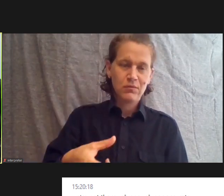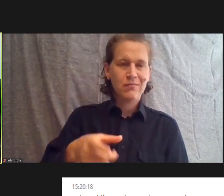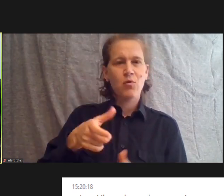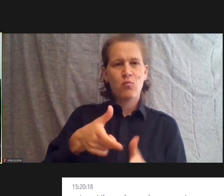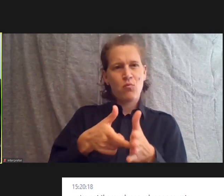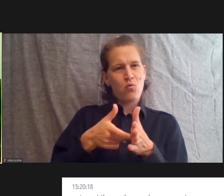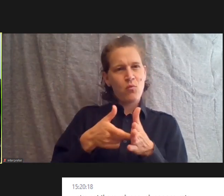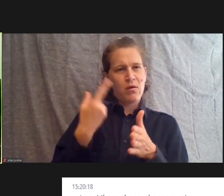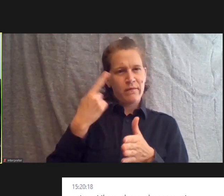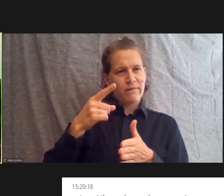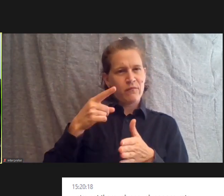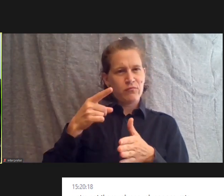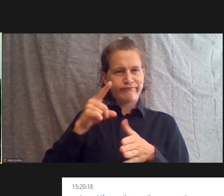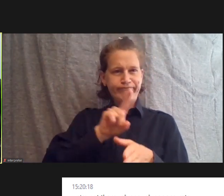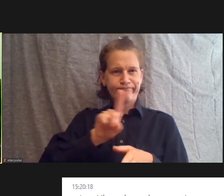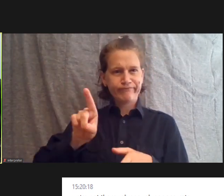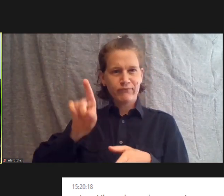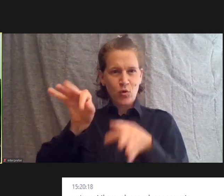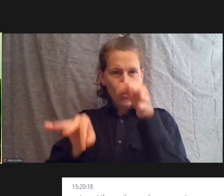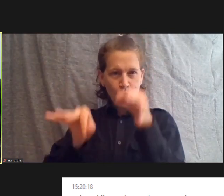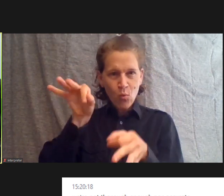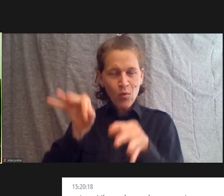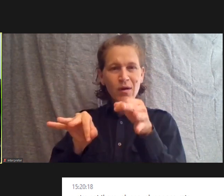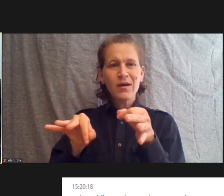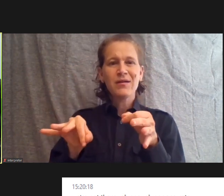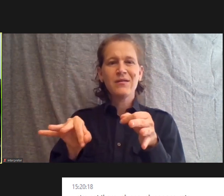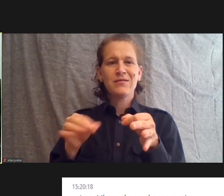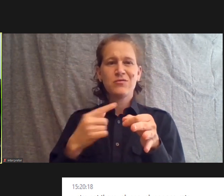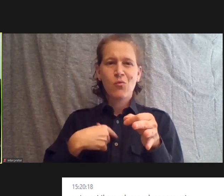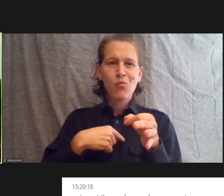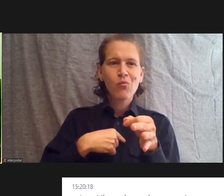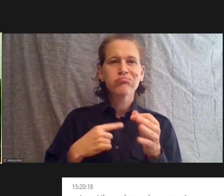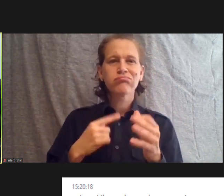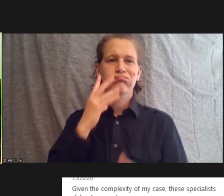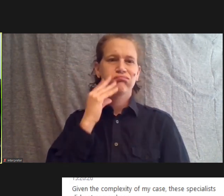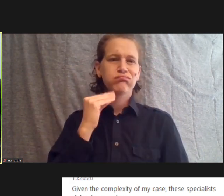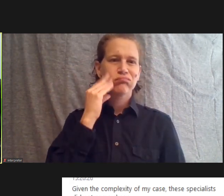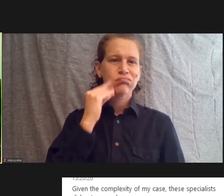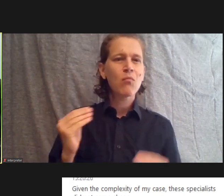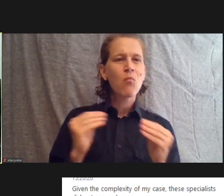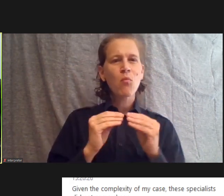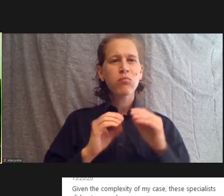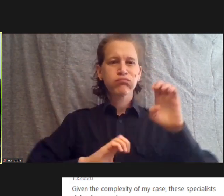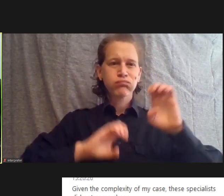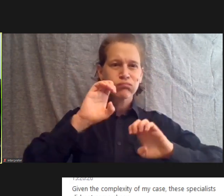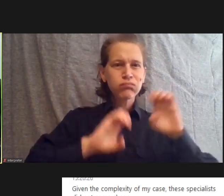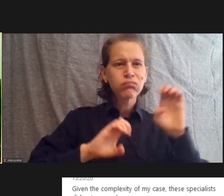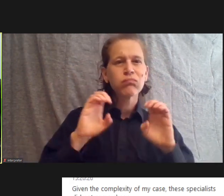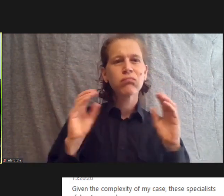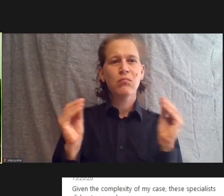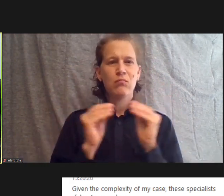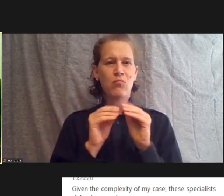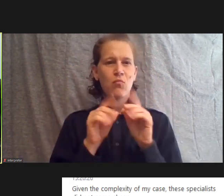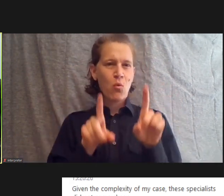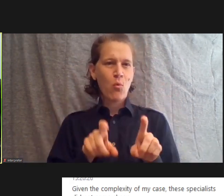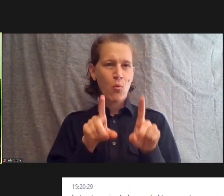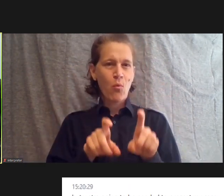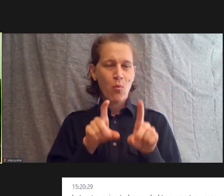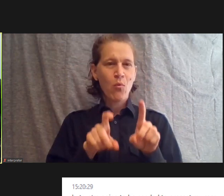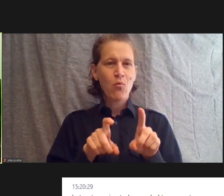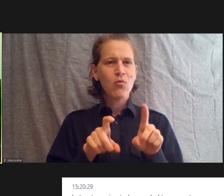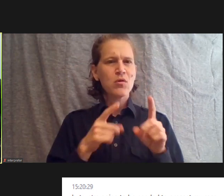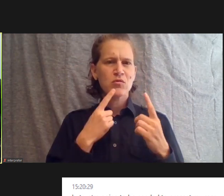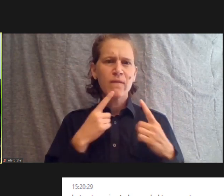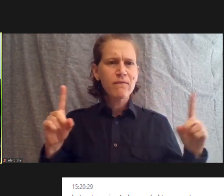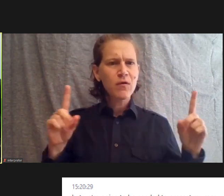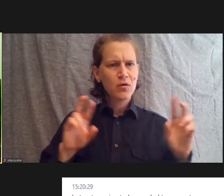After more testing and evaluations, we were ready for the next step, going before a judge to make a determination. In the hearing, we